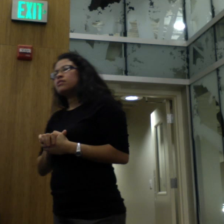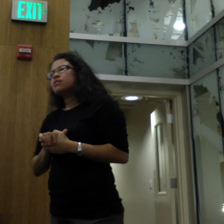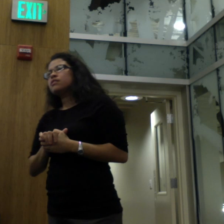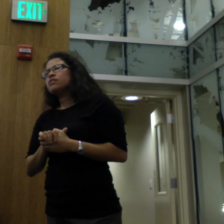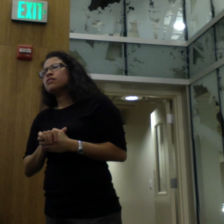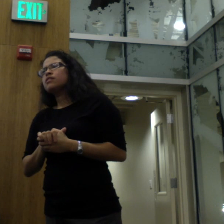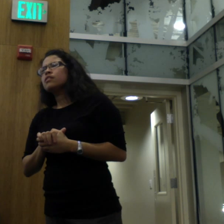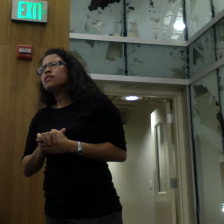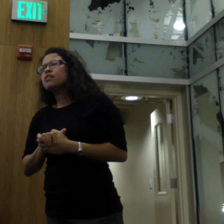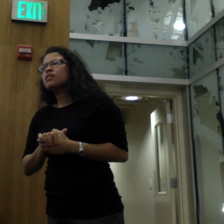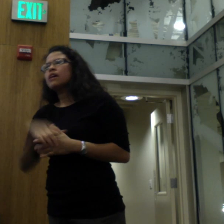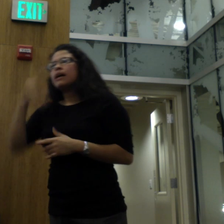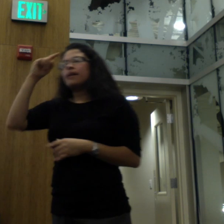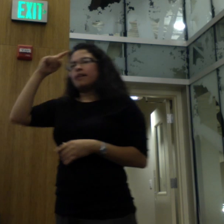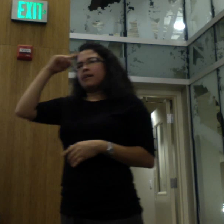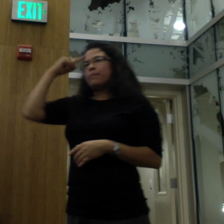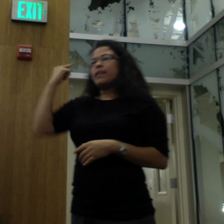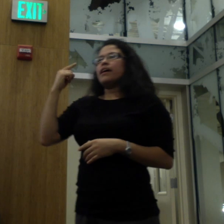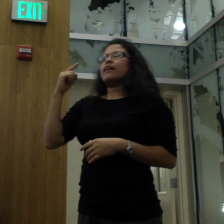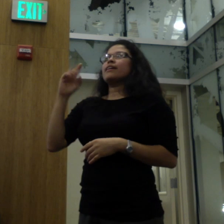One more time?